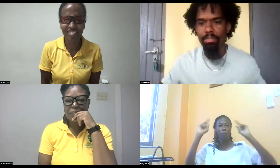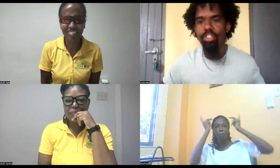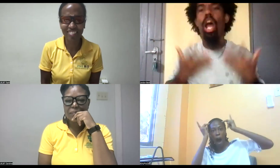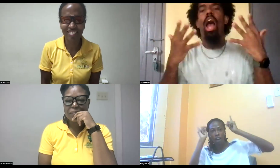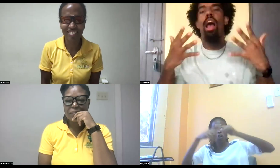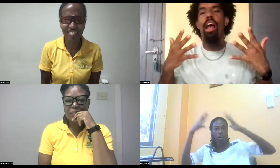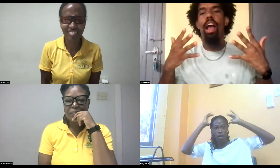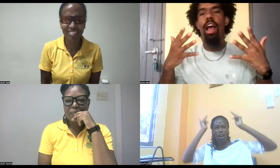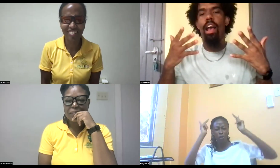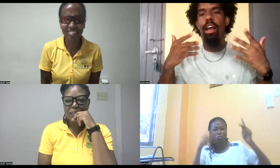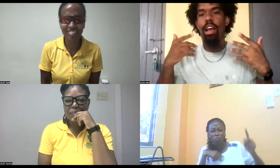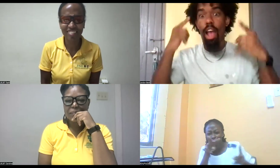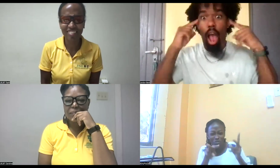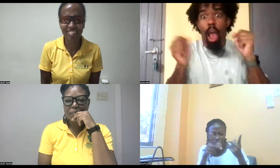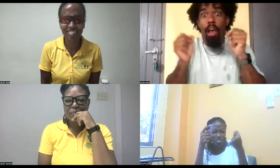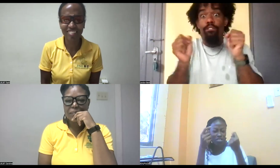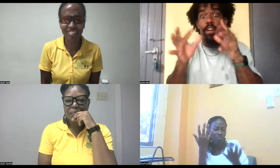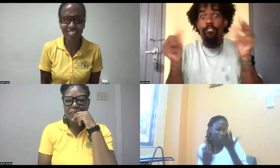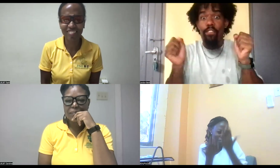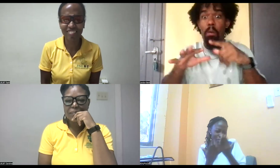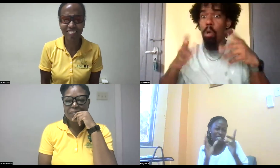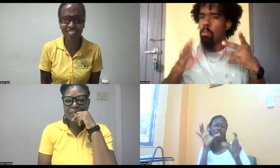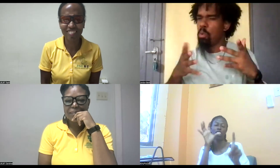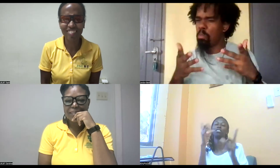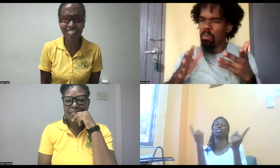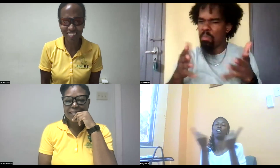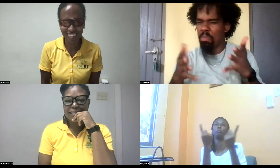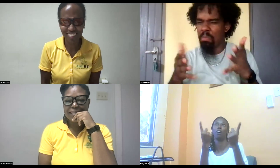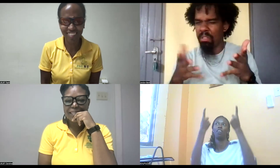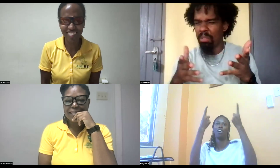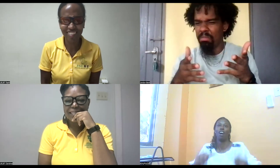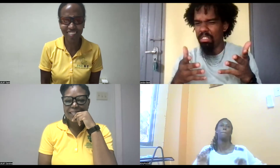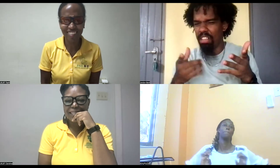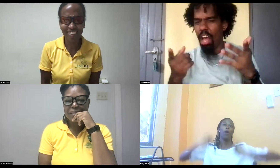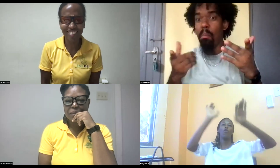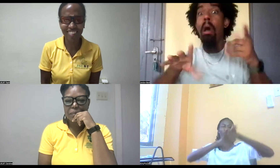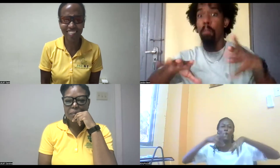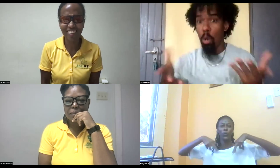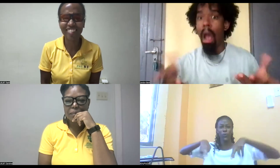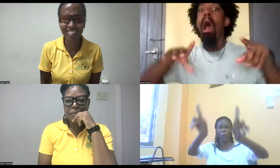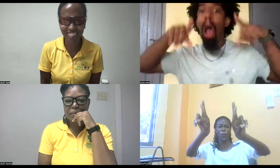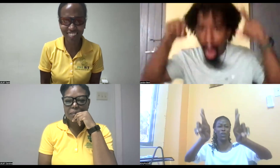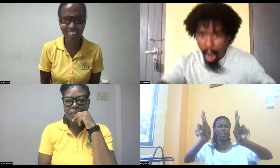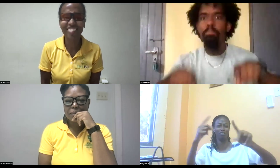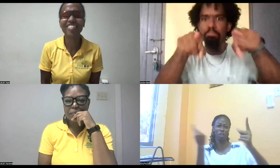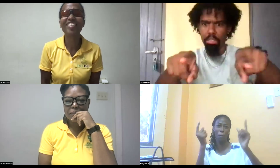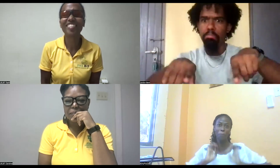and she got scared and she panicked. I was trying to get something. I think something happened on the